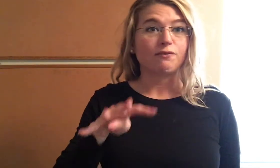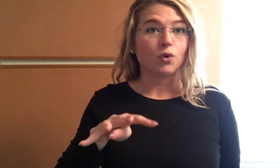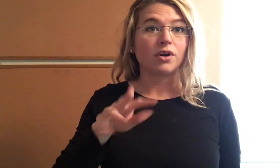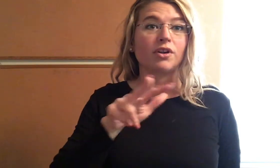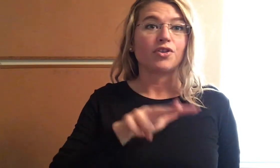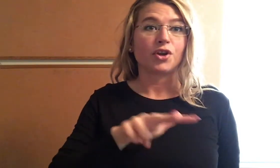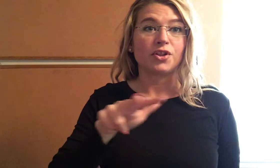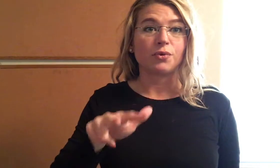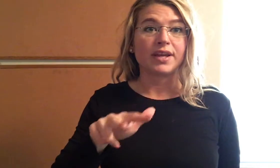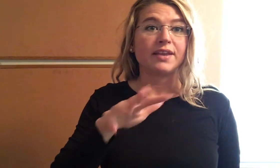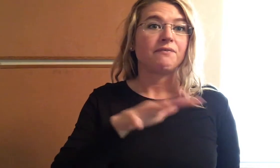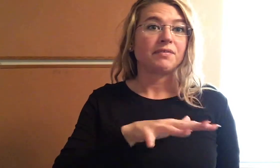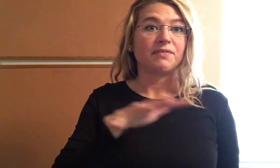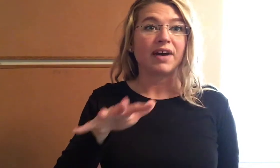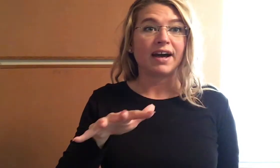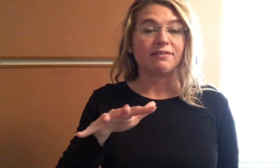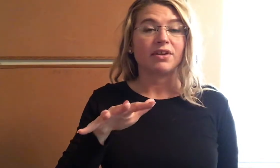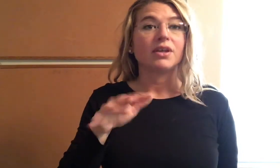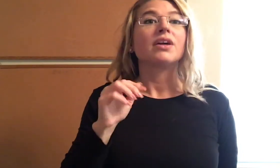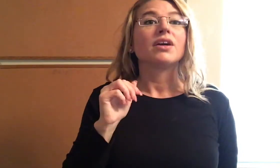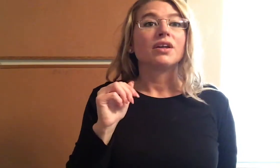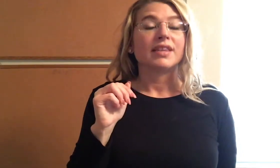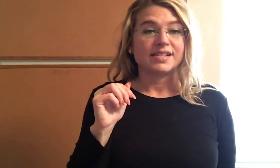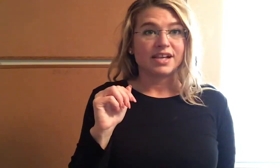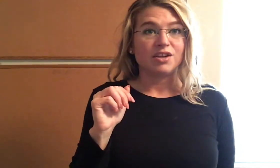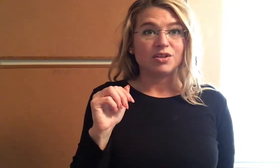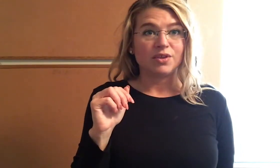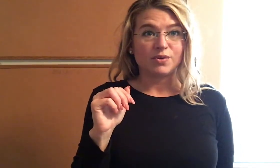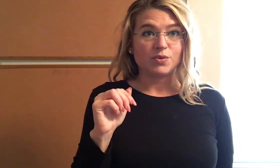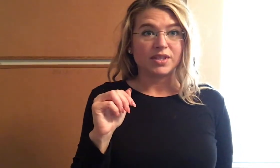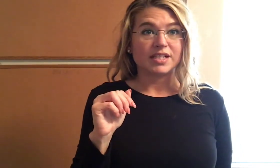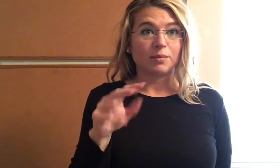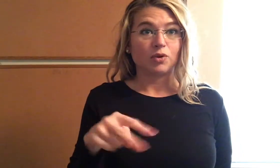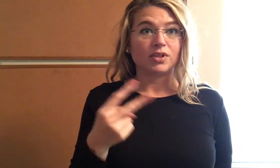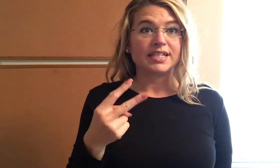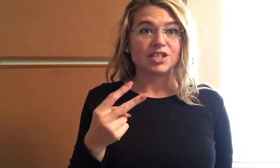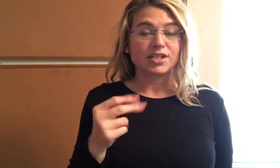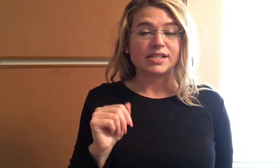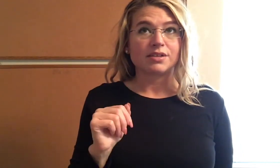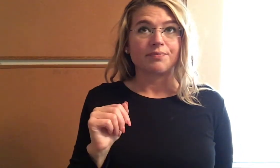44, 33, 55. That's how you do those with the double digits.